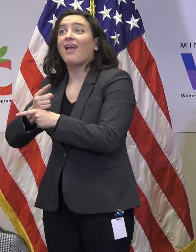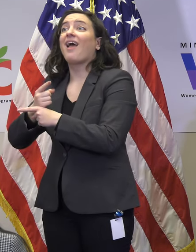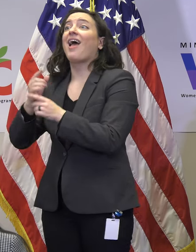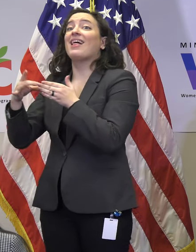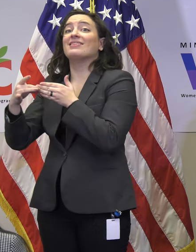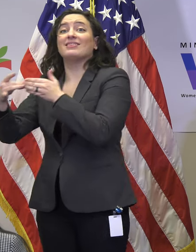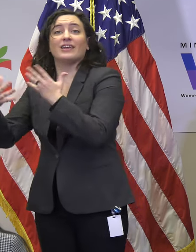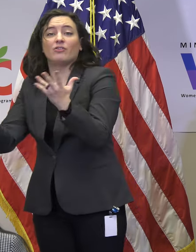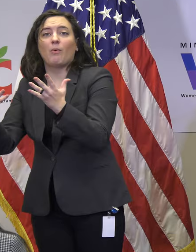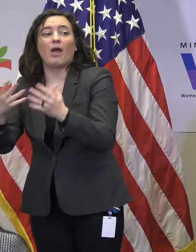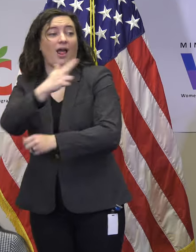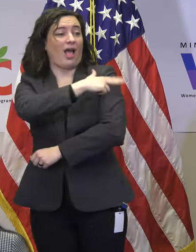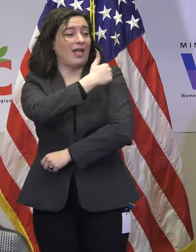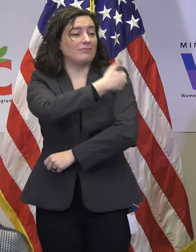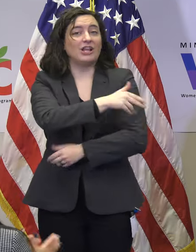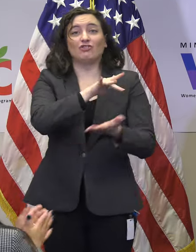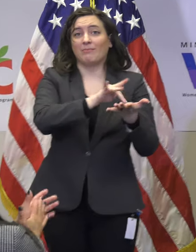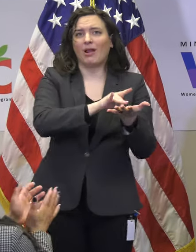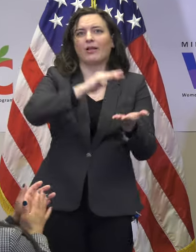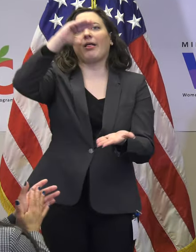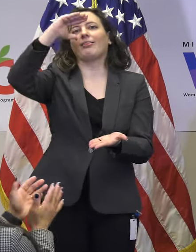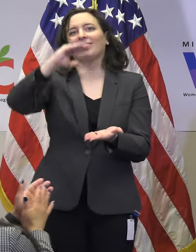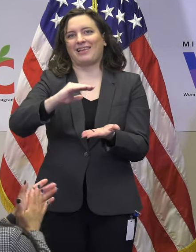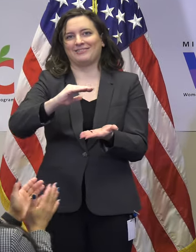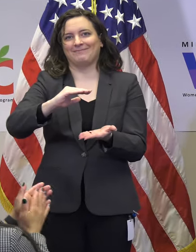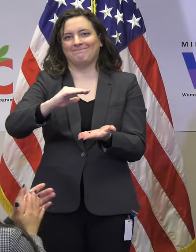medications. Thank you.